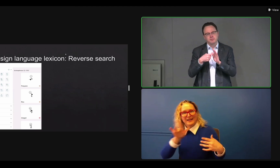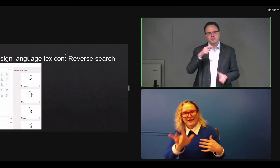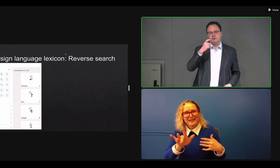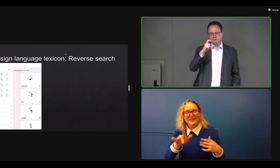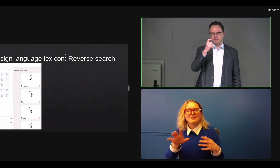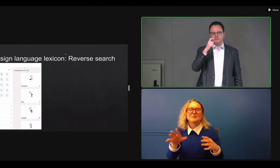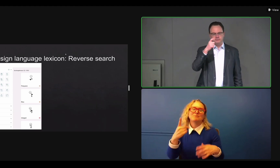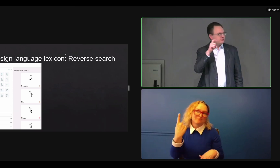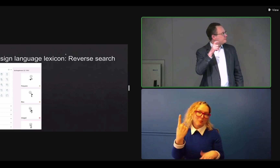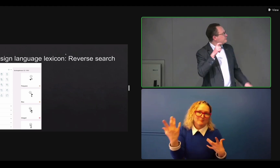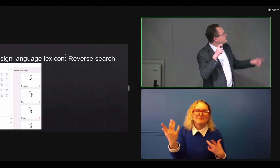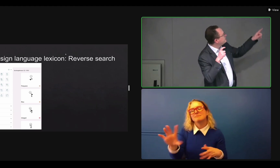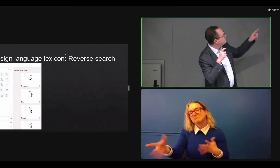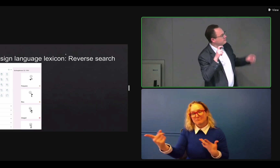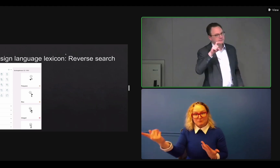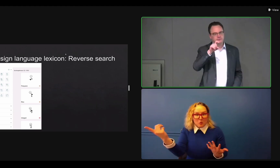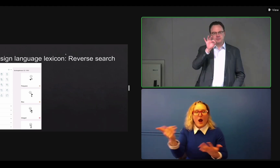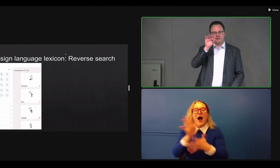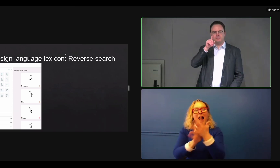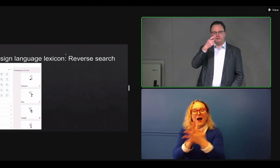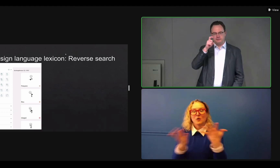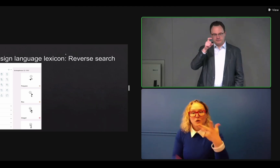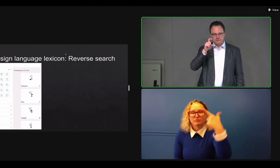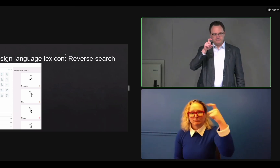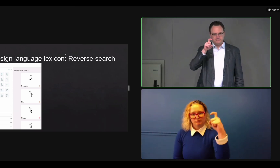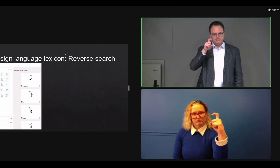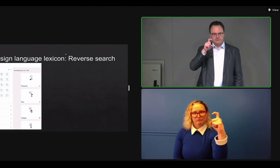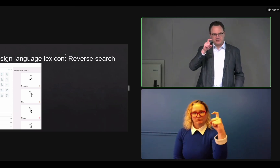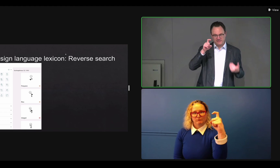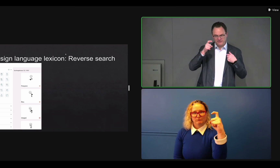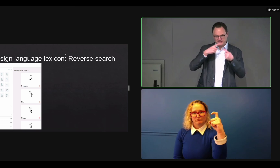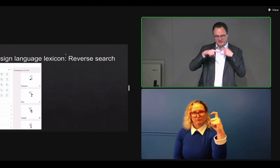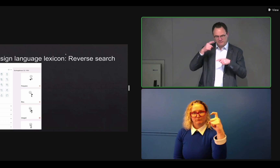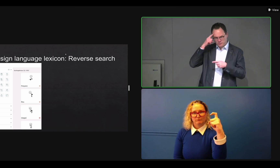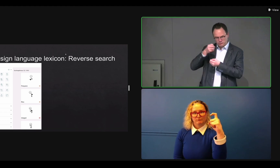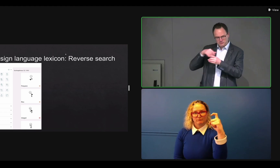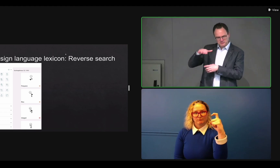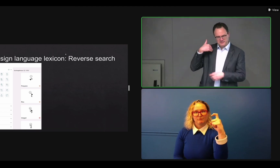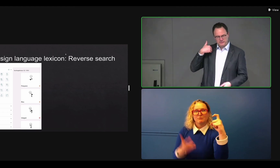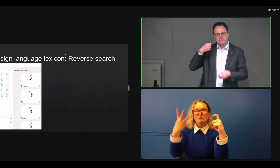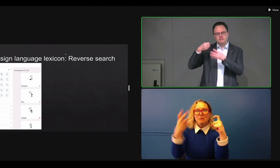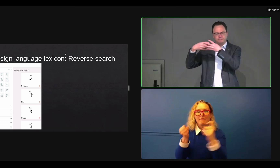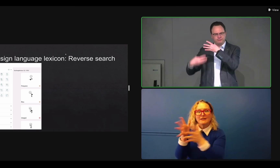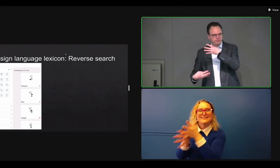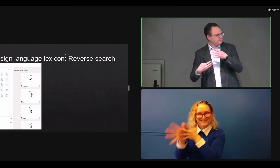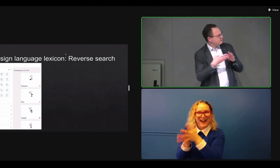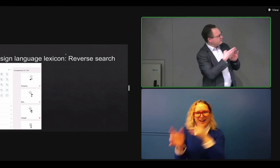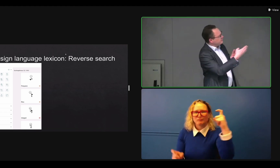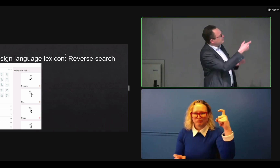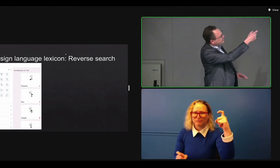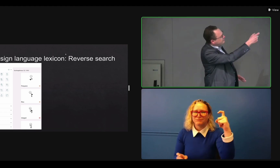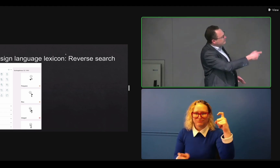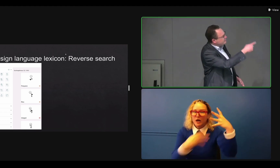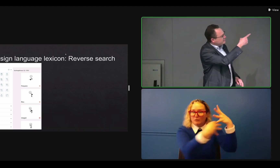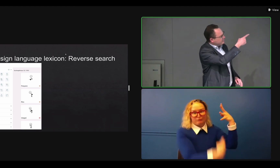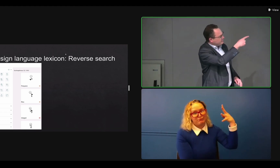English words or German words that are the equivalent of those. So for example, using the X hand shape in the ASL X